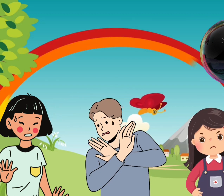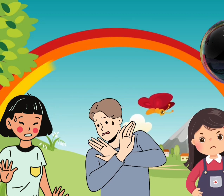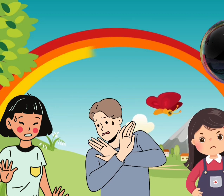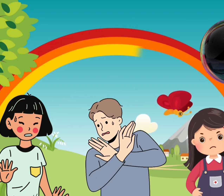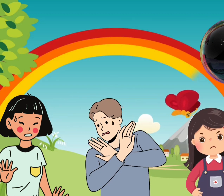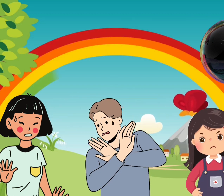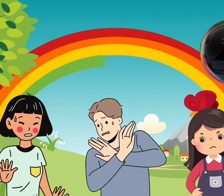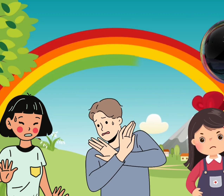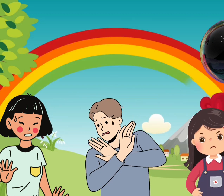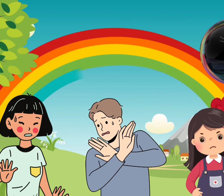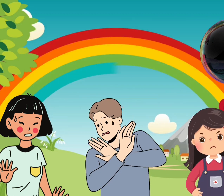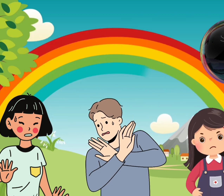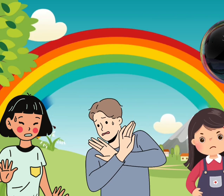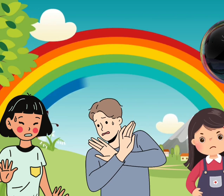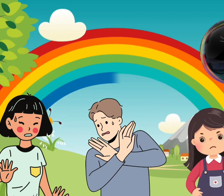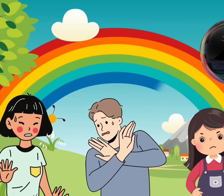no.